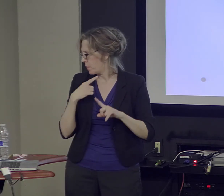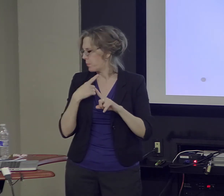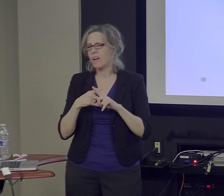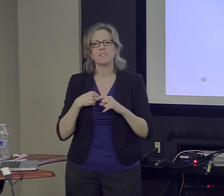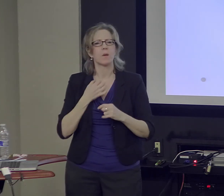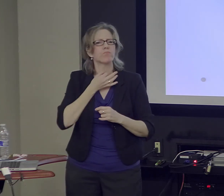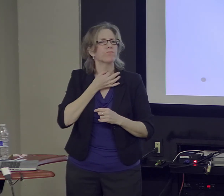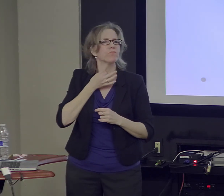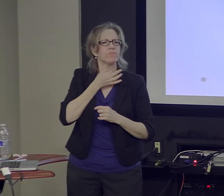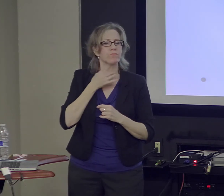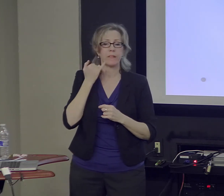various factors.